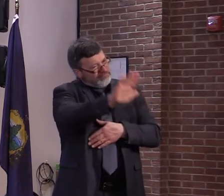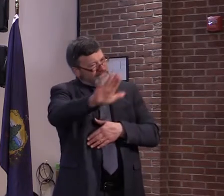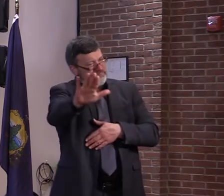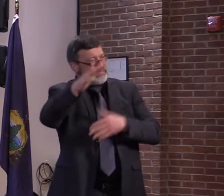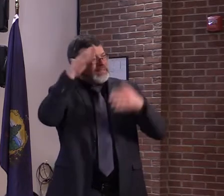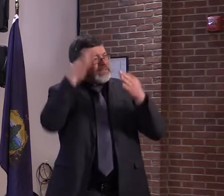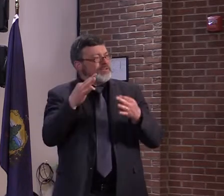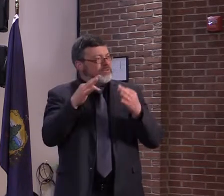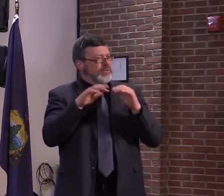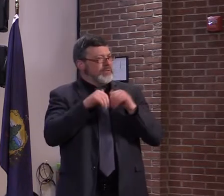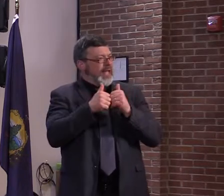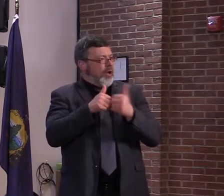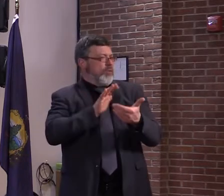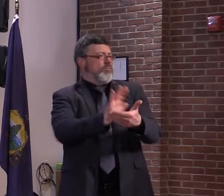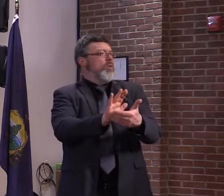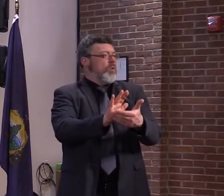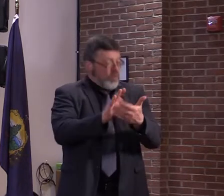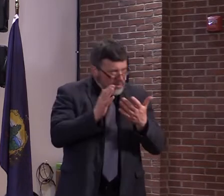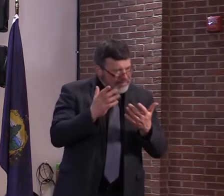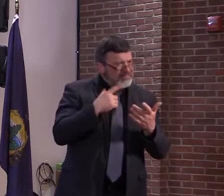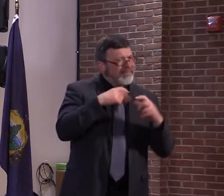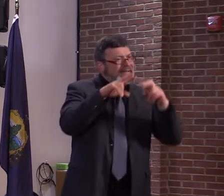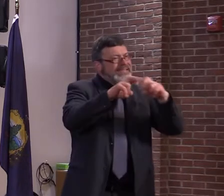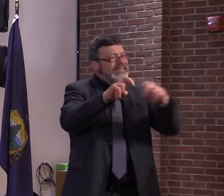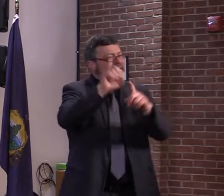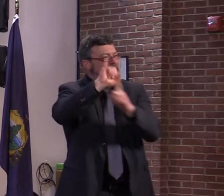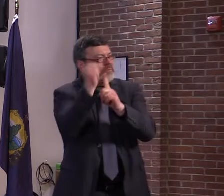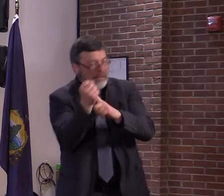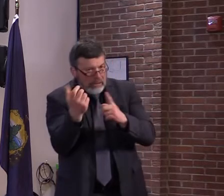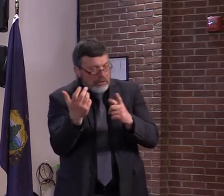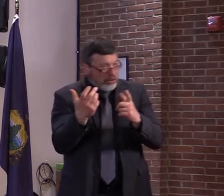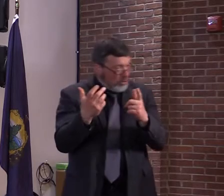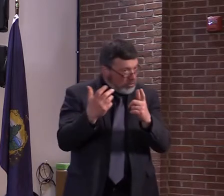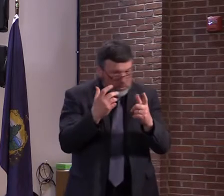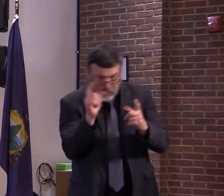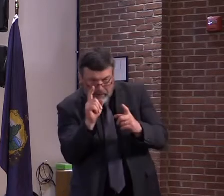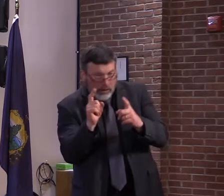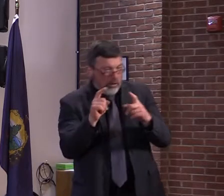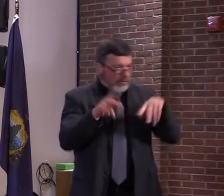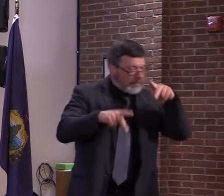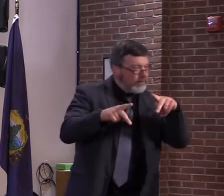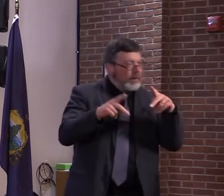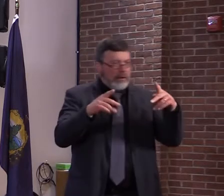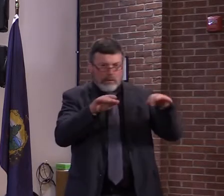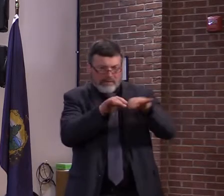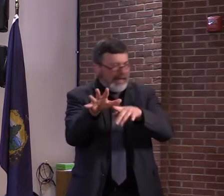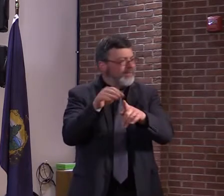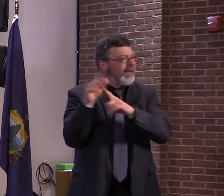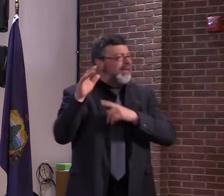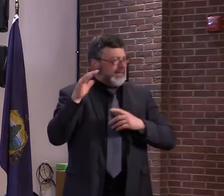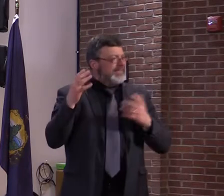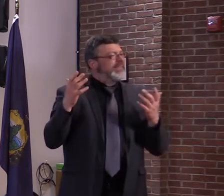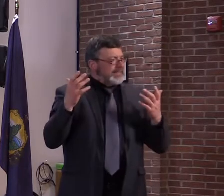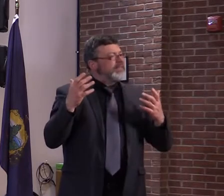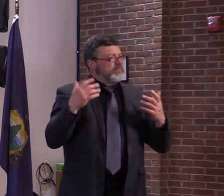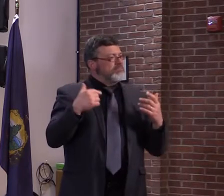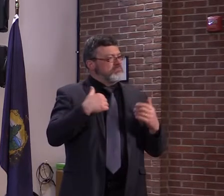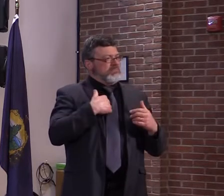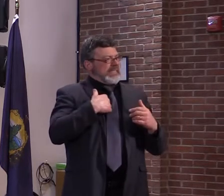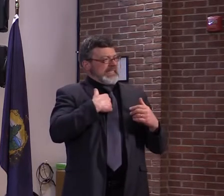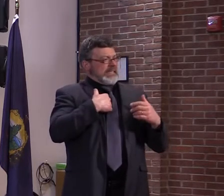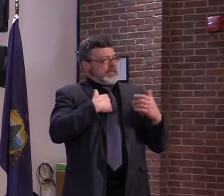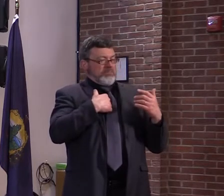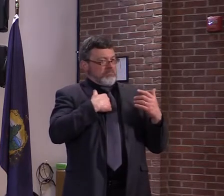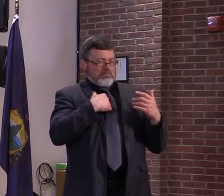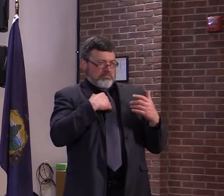sporting event or into a concert or what have you, versus if they don't feel comfortable based on the level of transmission they're seeing around